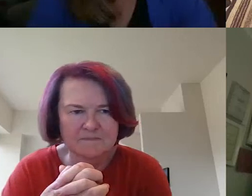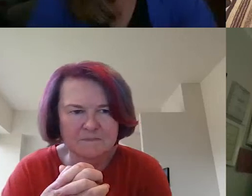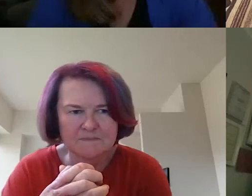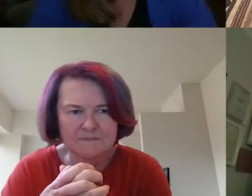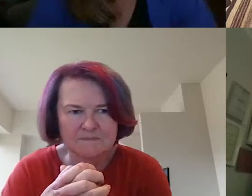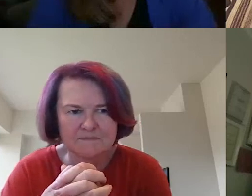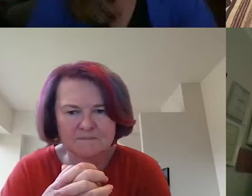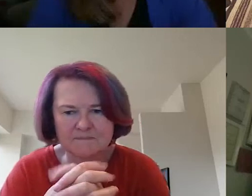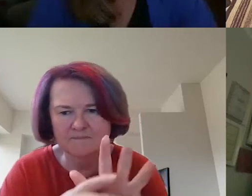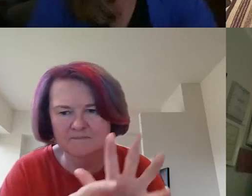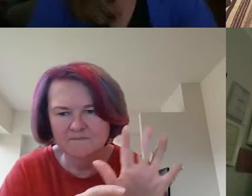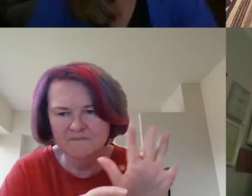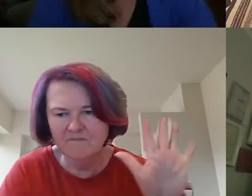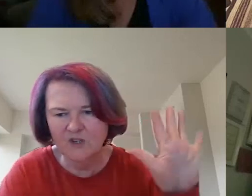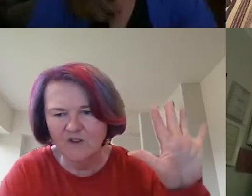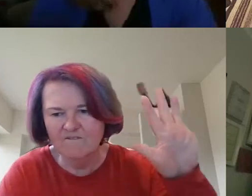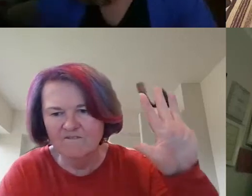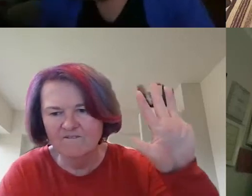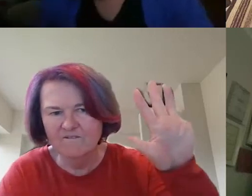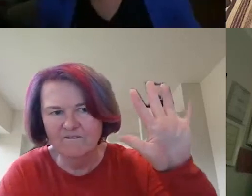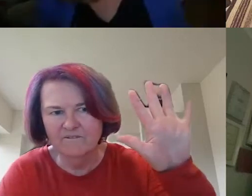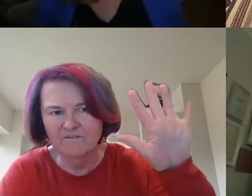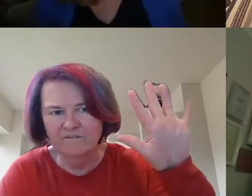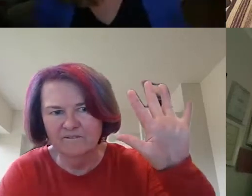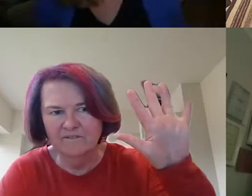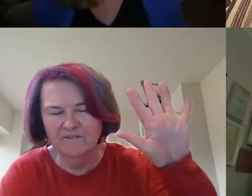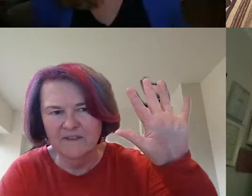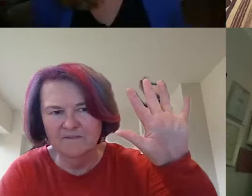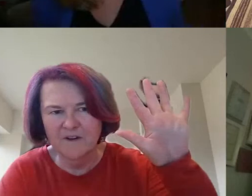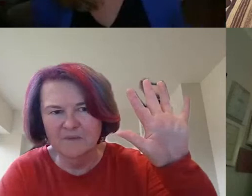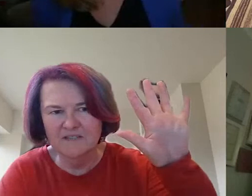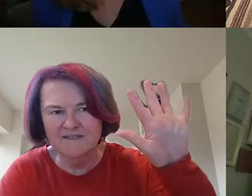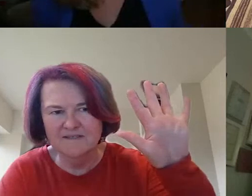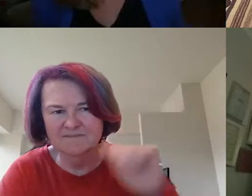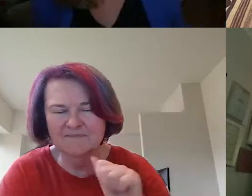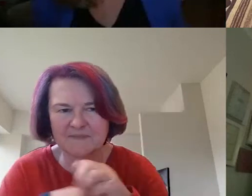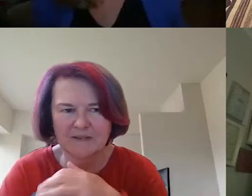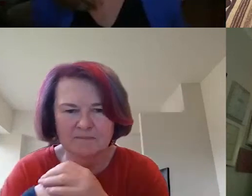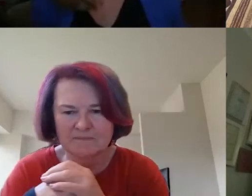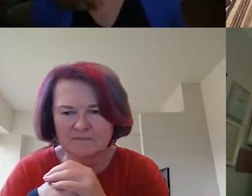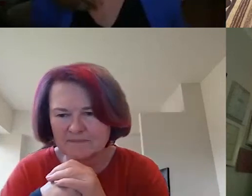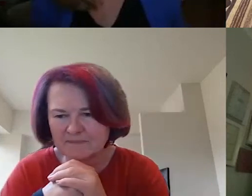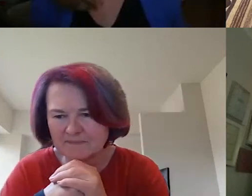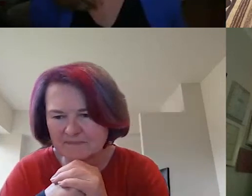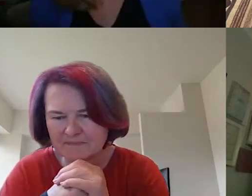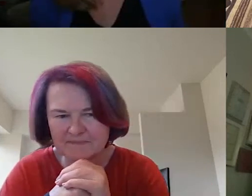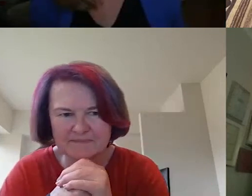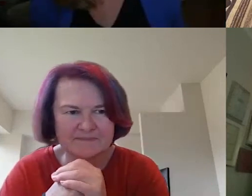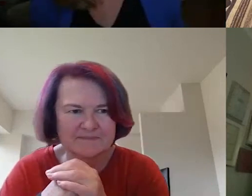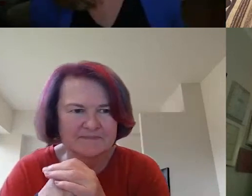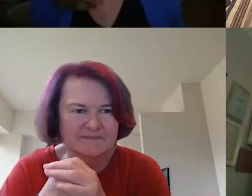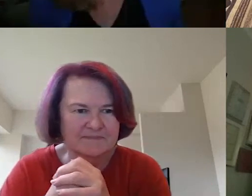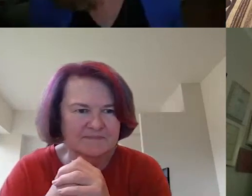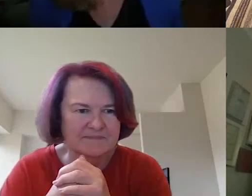presentation that you can have a squiz at what activities other people chose and their sentences and their keywords. We've got 5 minutes. 5 minutes, yeah.